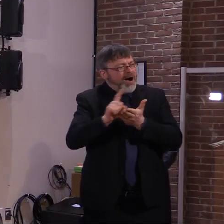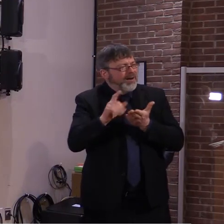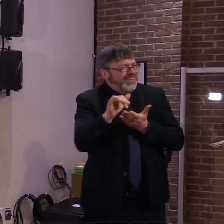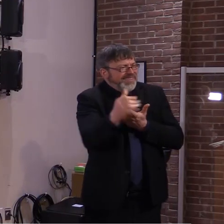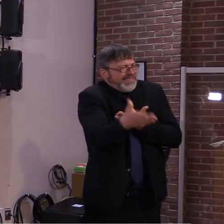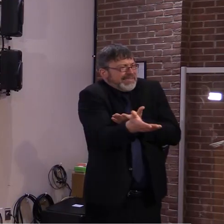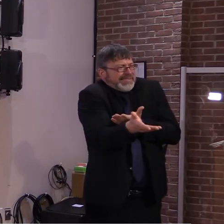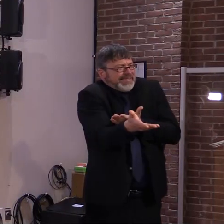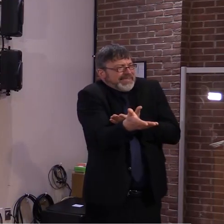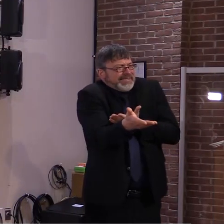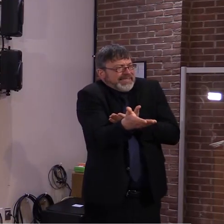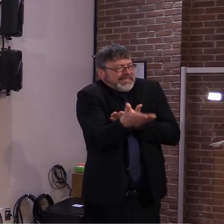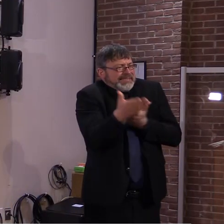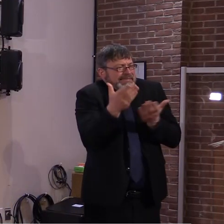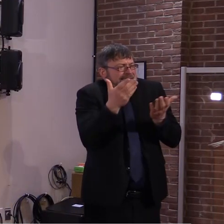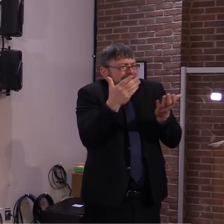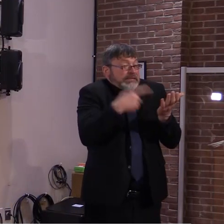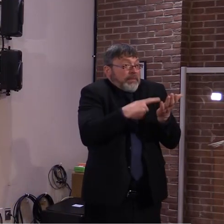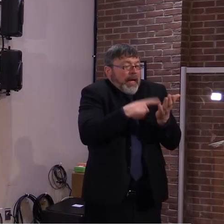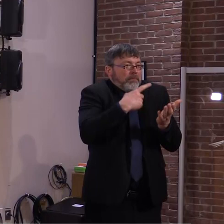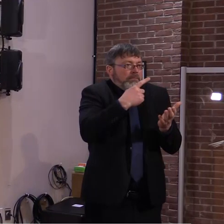week testing protocol.